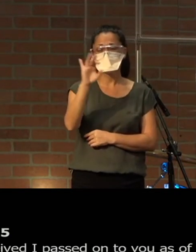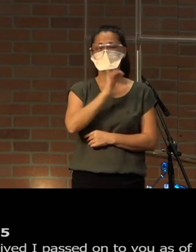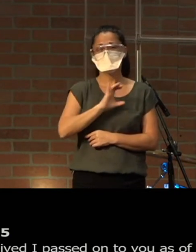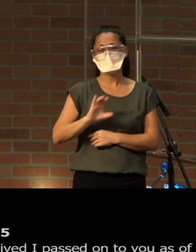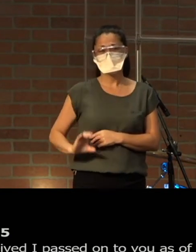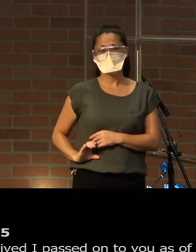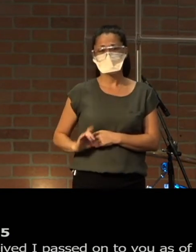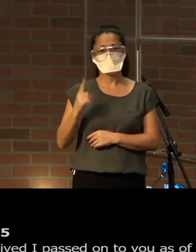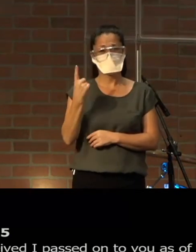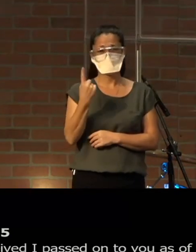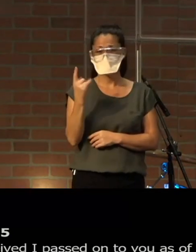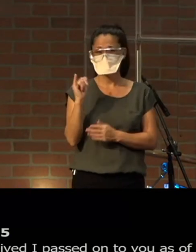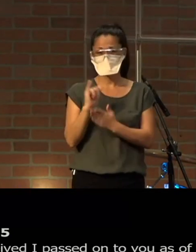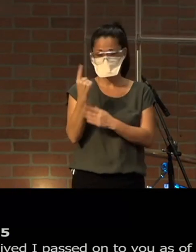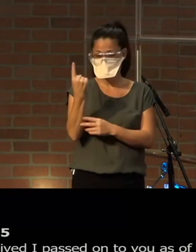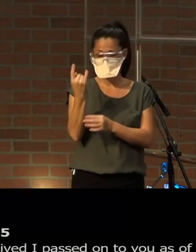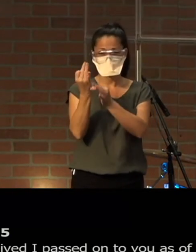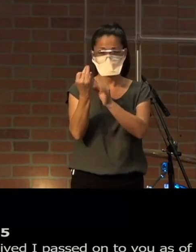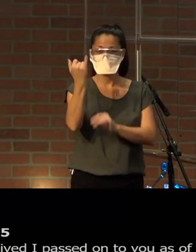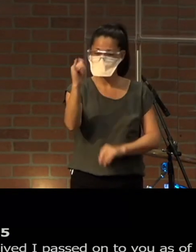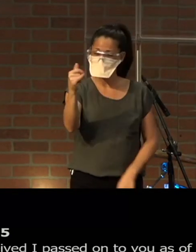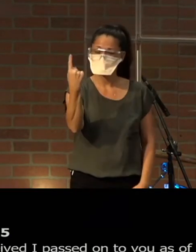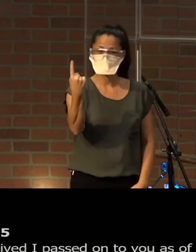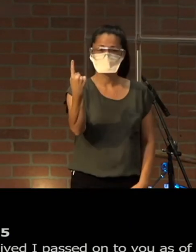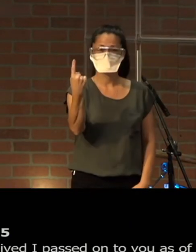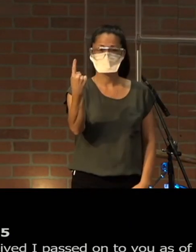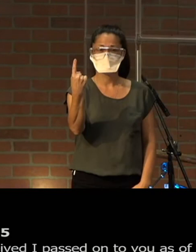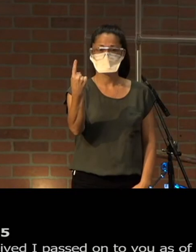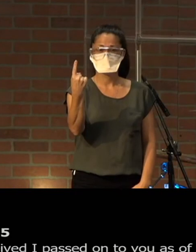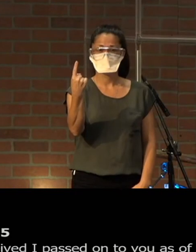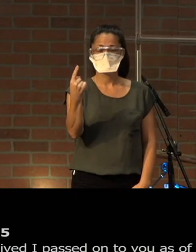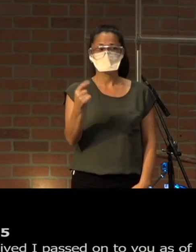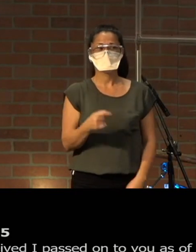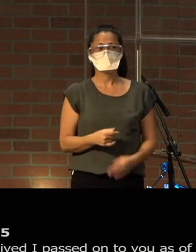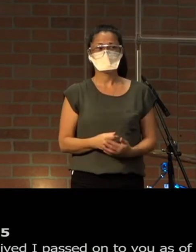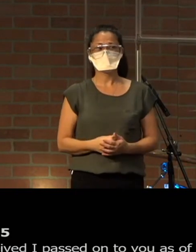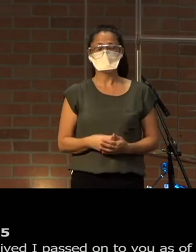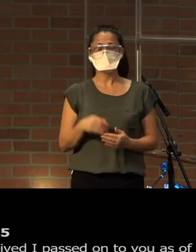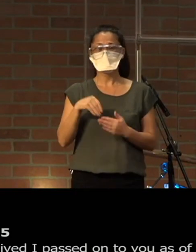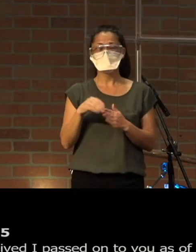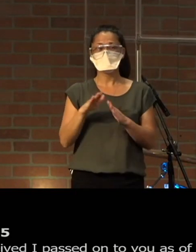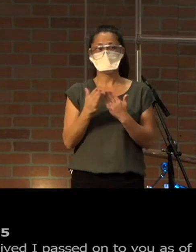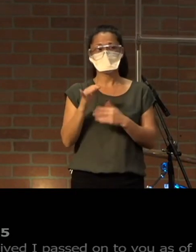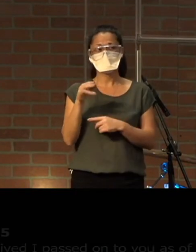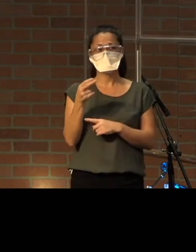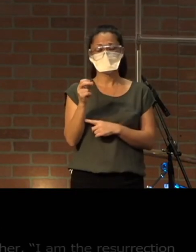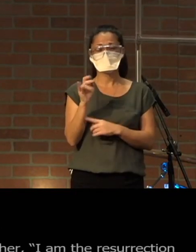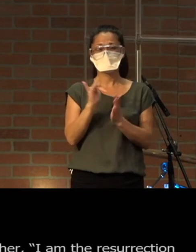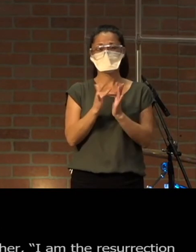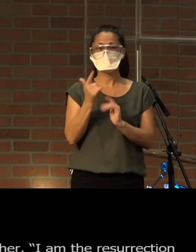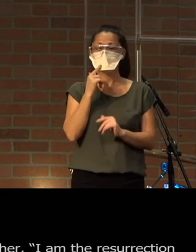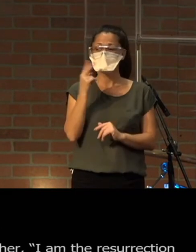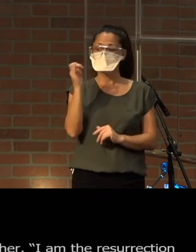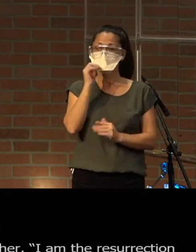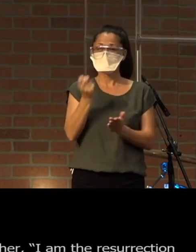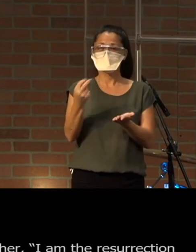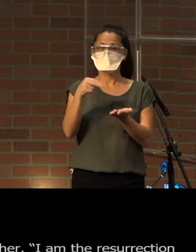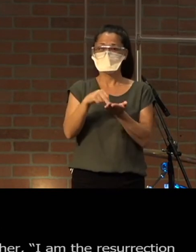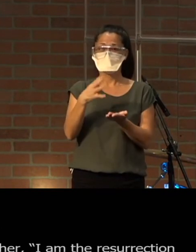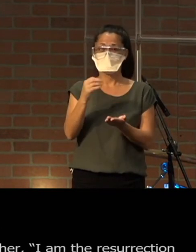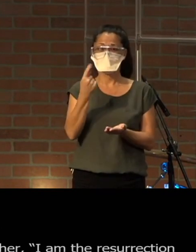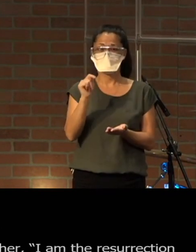Christ alone. And in the book of John, after Jesus says that he is the resurrection and the life, he asks a